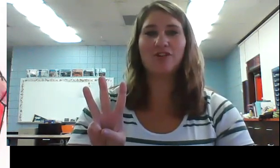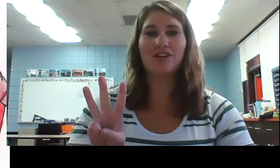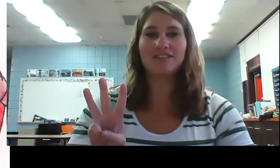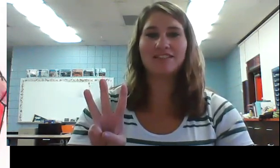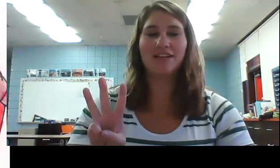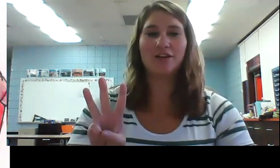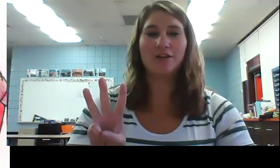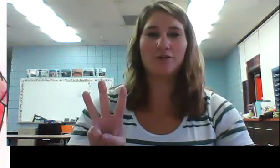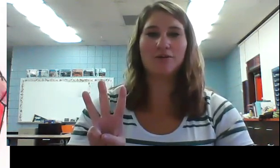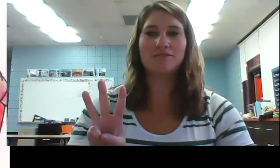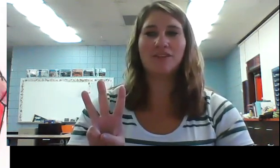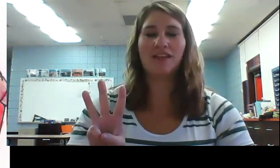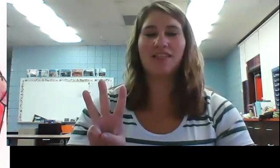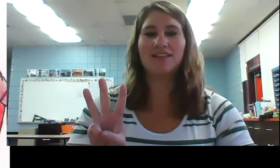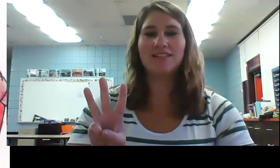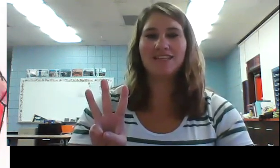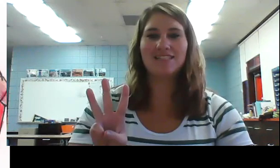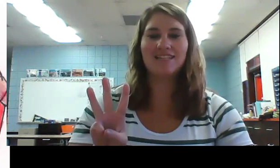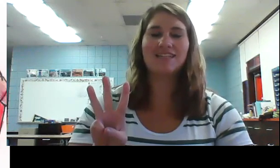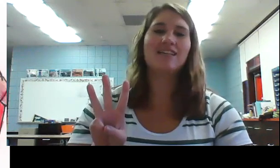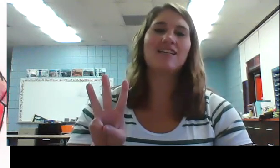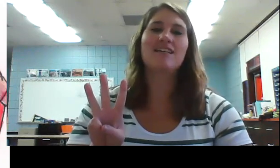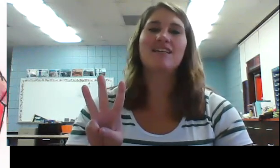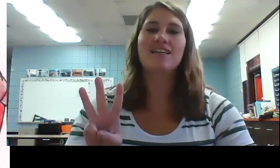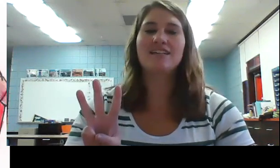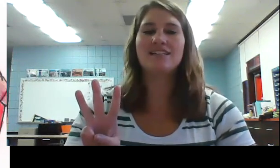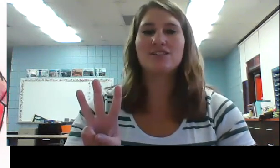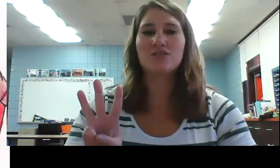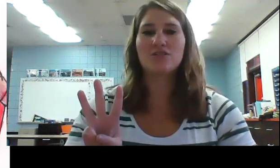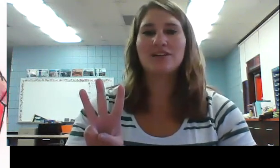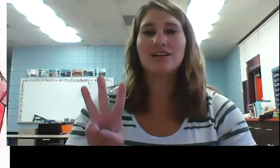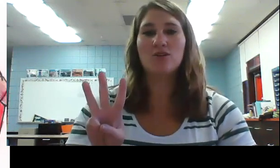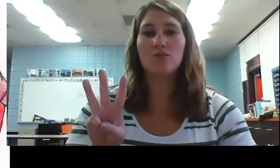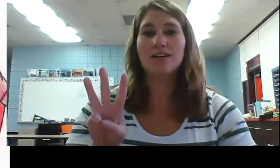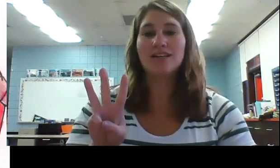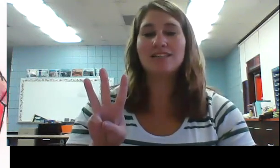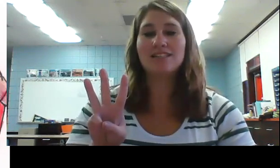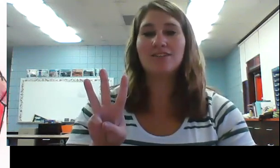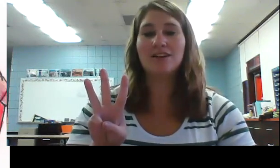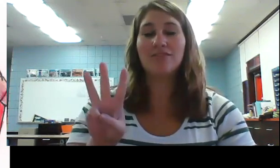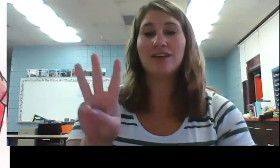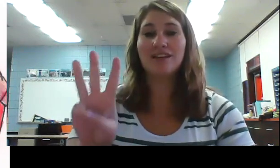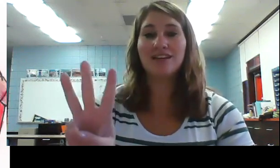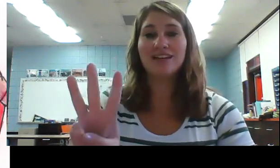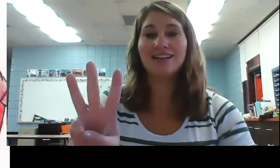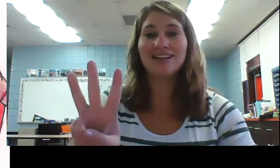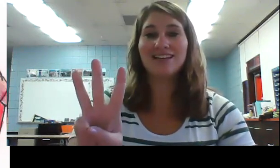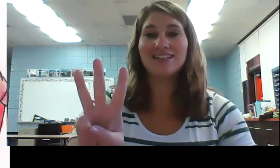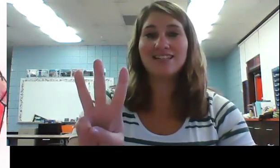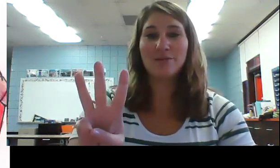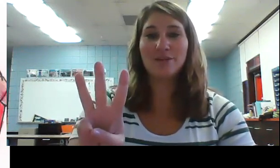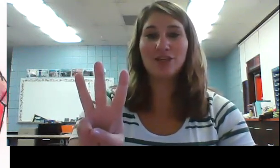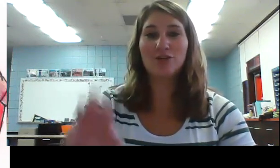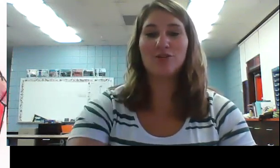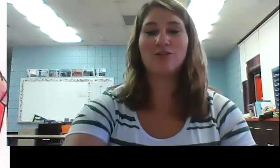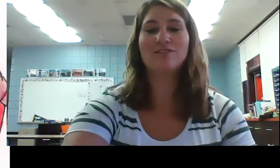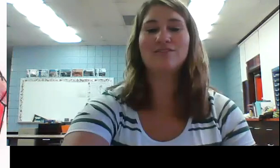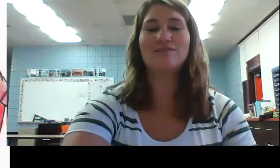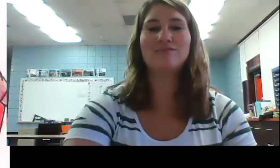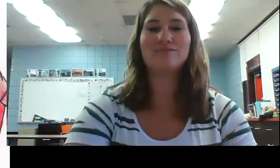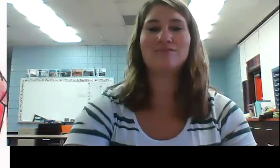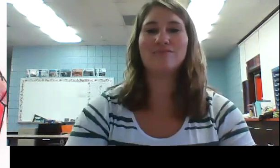time for us to go. This lesson, it is through. What is the sound of it? W.